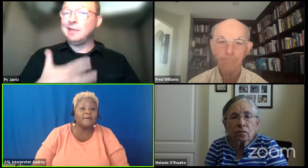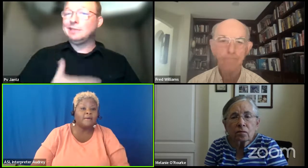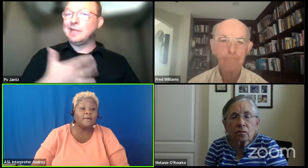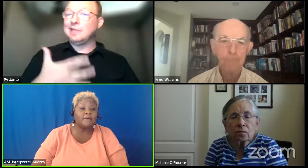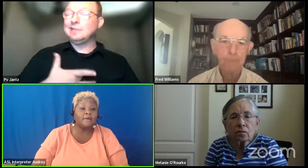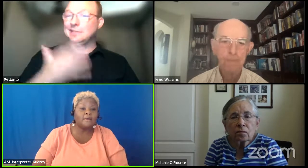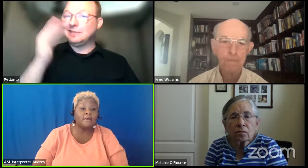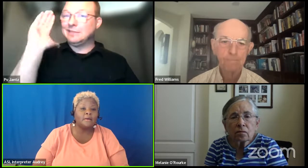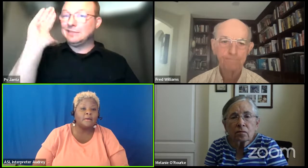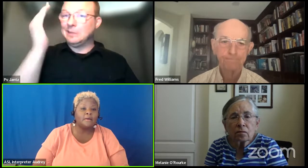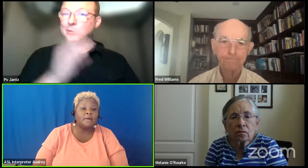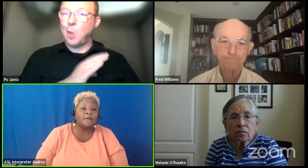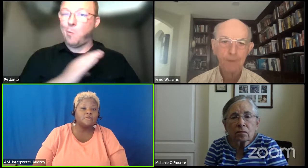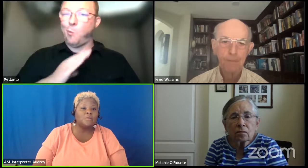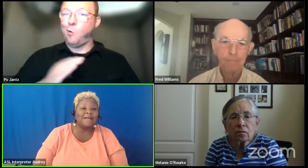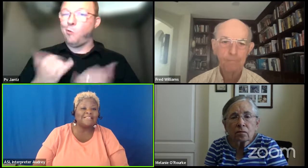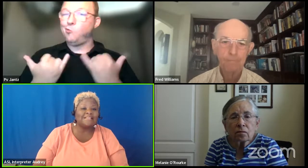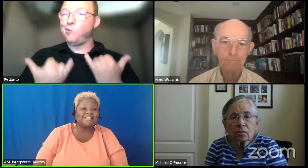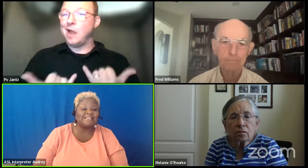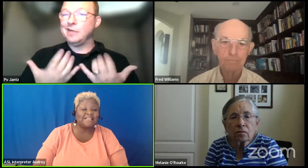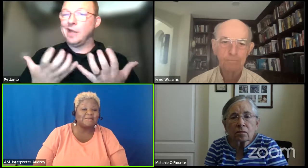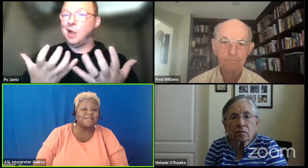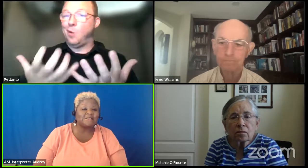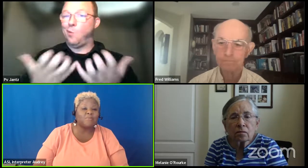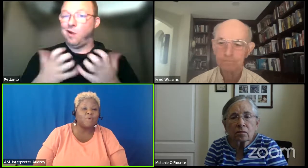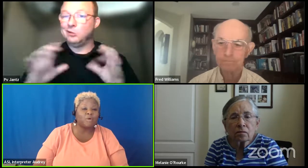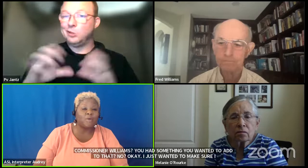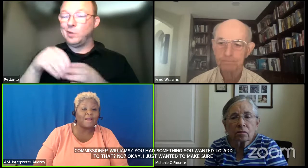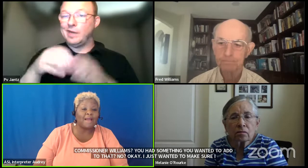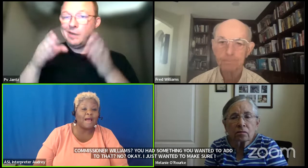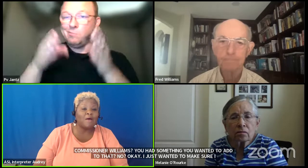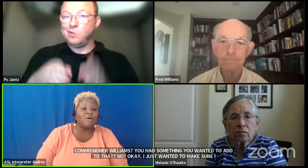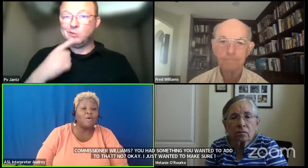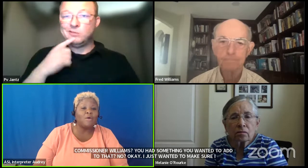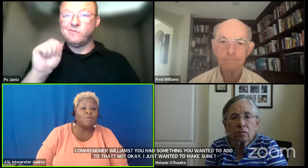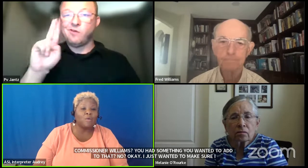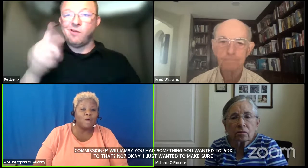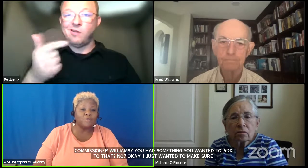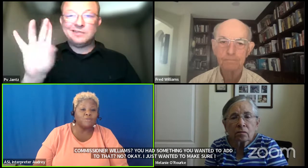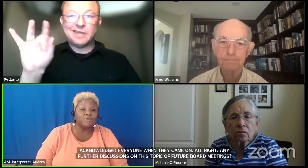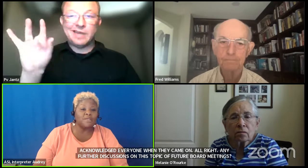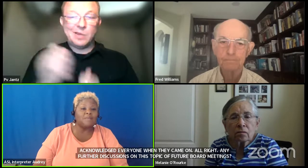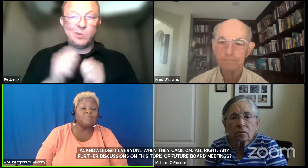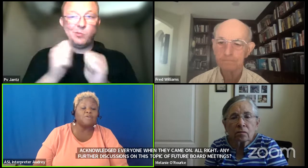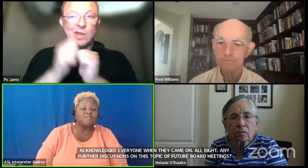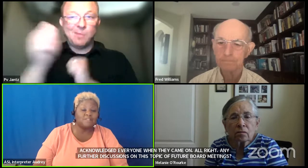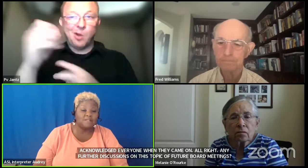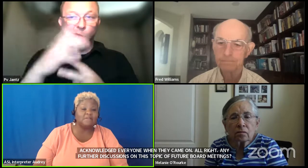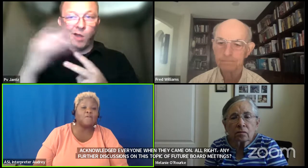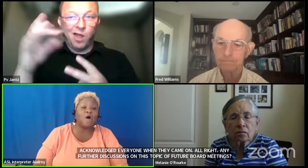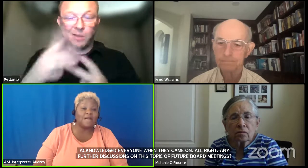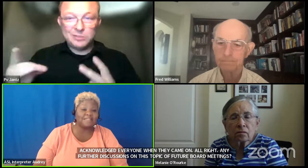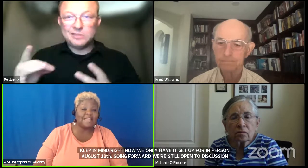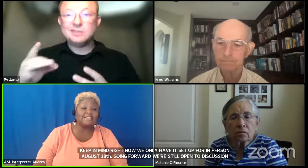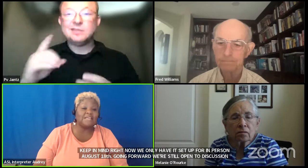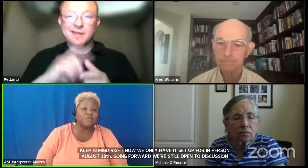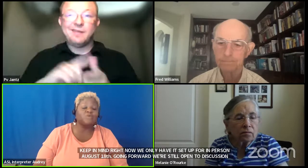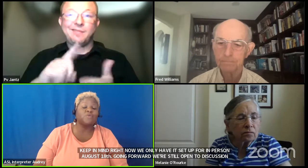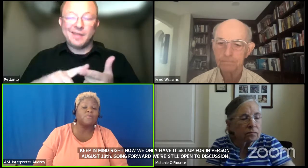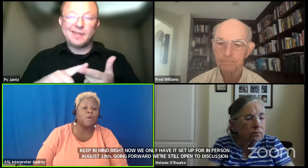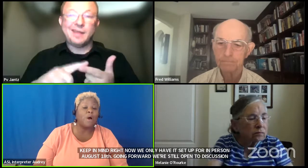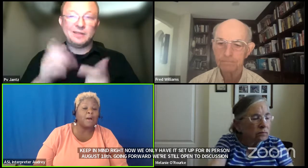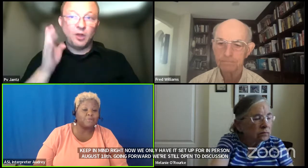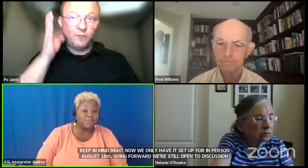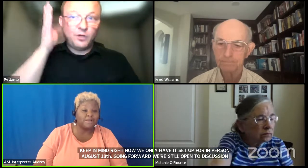Okay. So my sense, it seems as a board right now, we want to do the in-person for August 18th